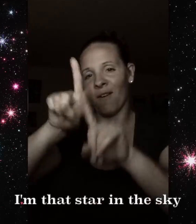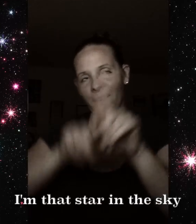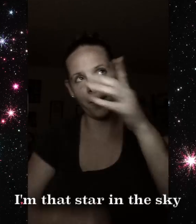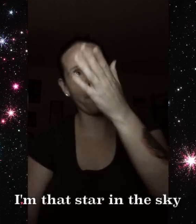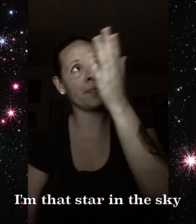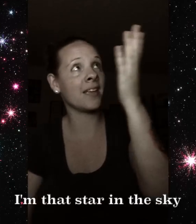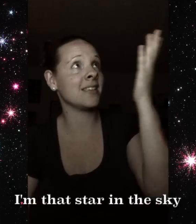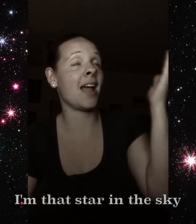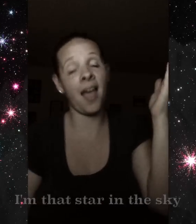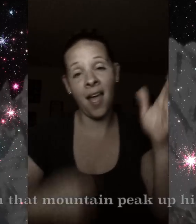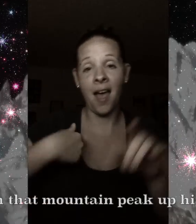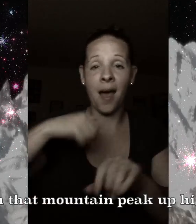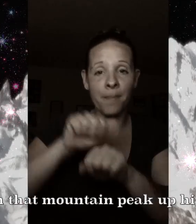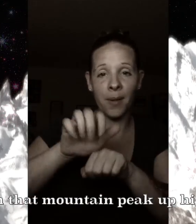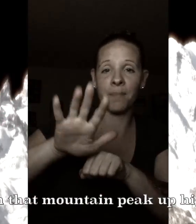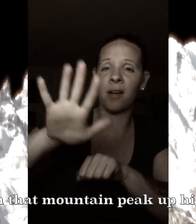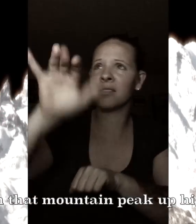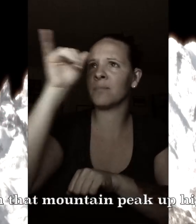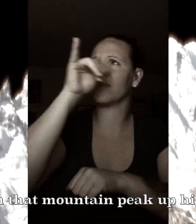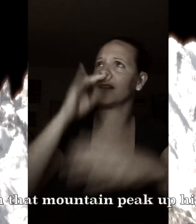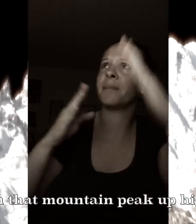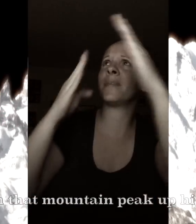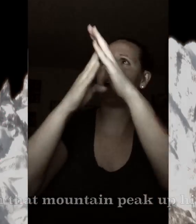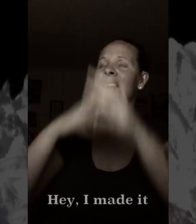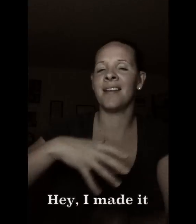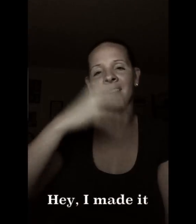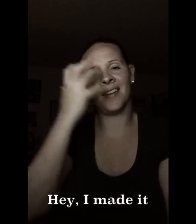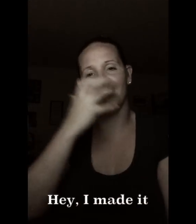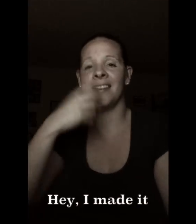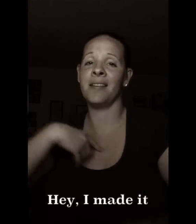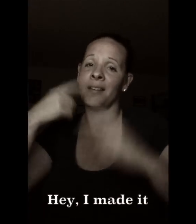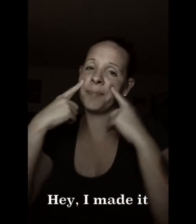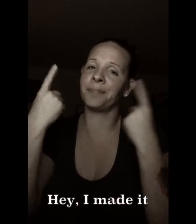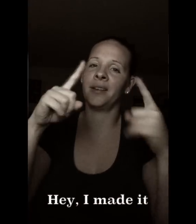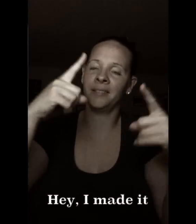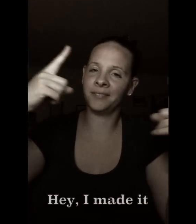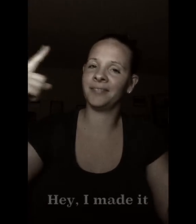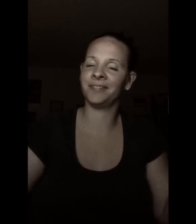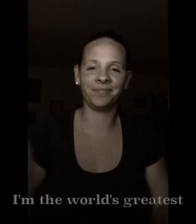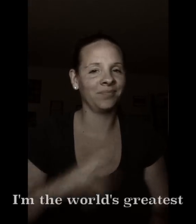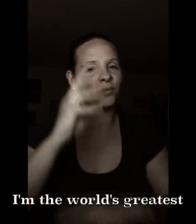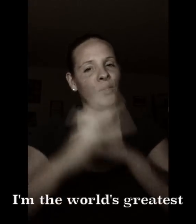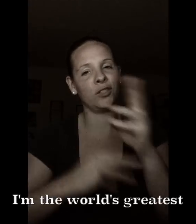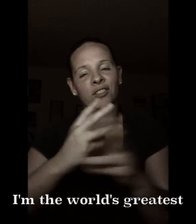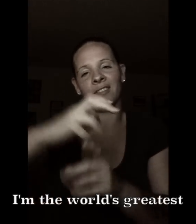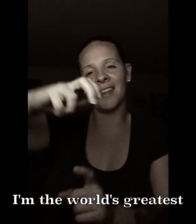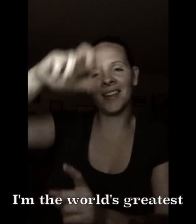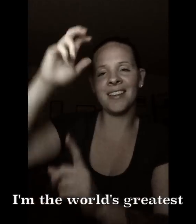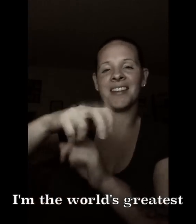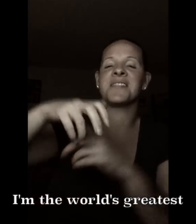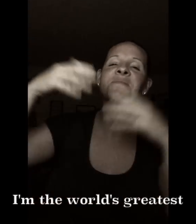I'm that star up in the sky, I'm that mountain peak up high. Hey, I made it, I'm the